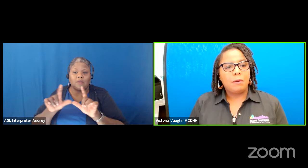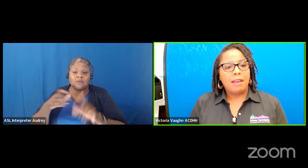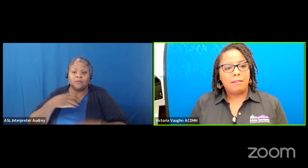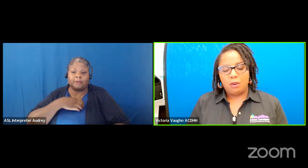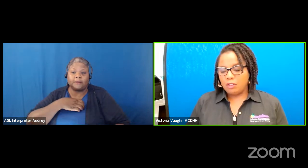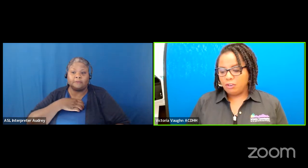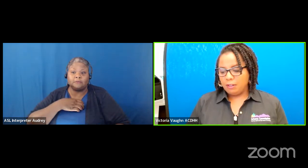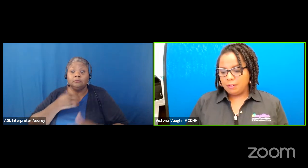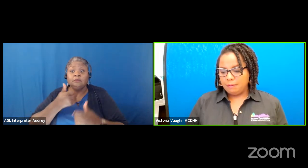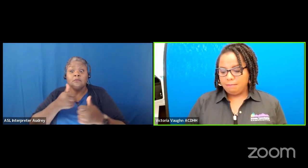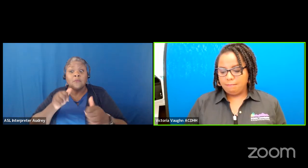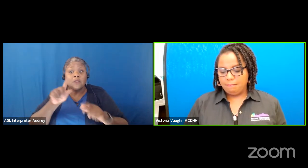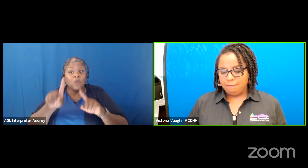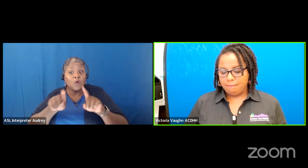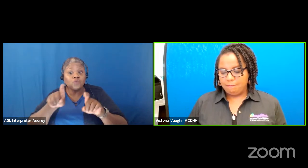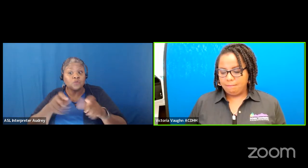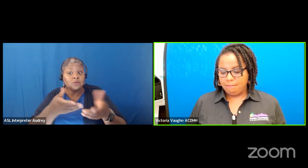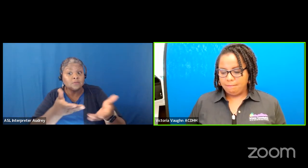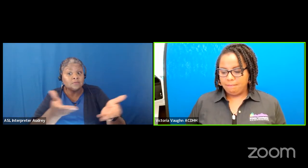Does anyone have any questions?